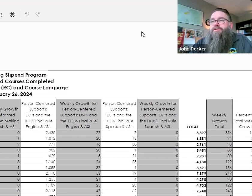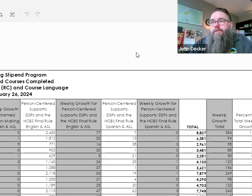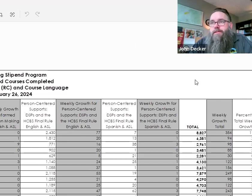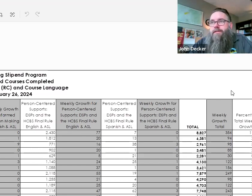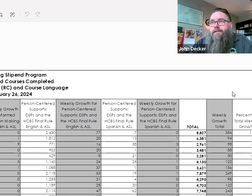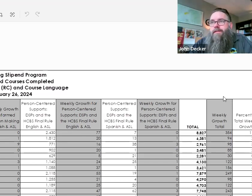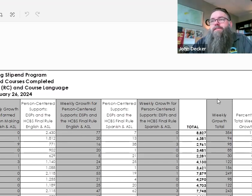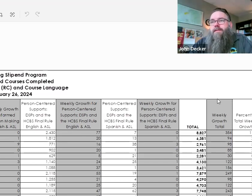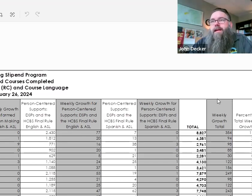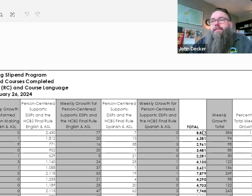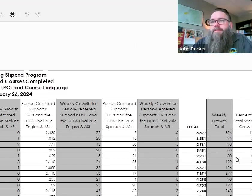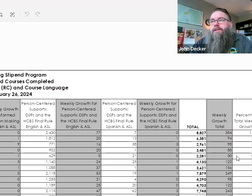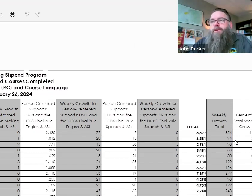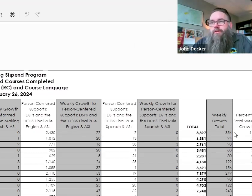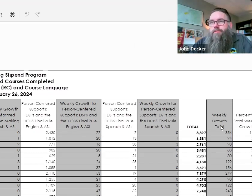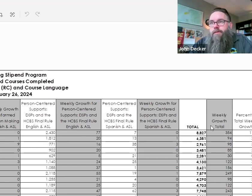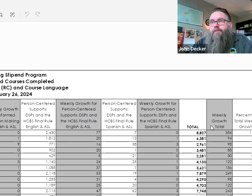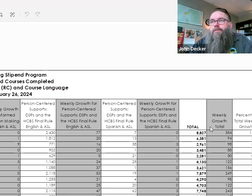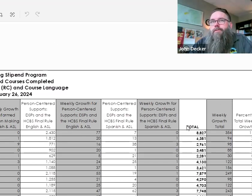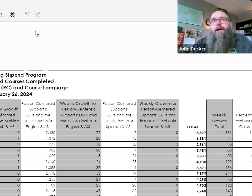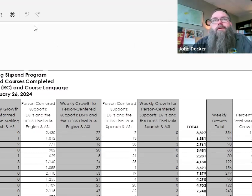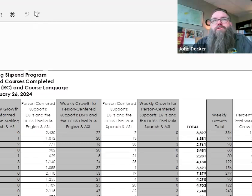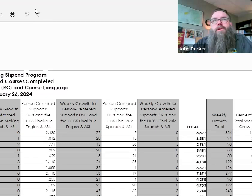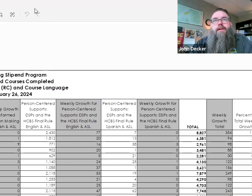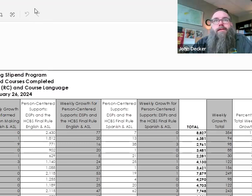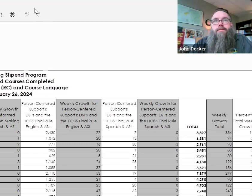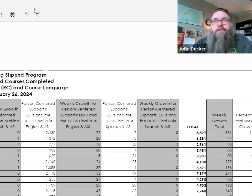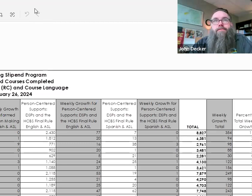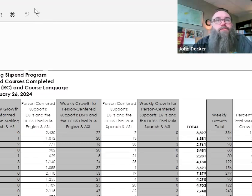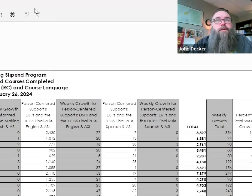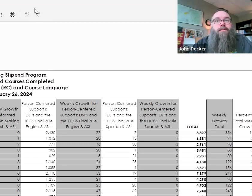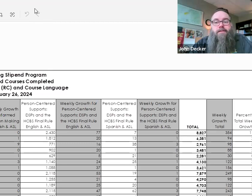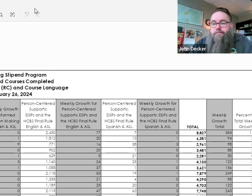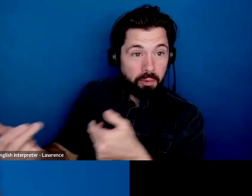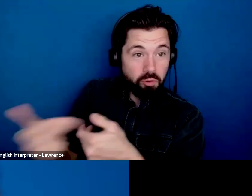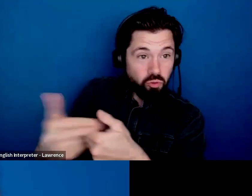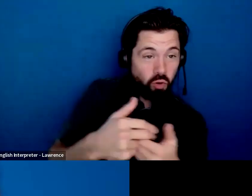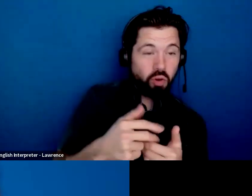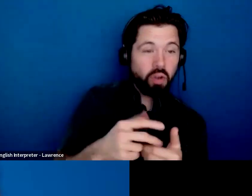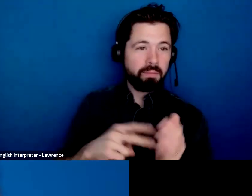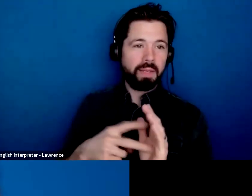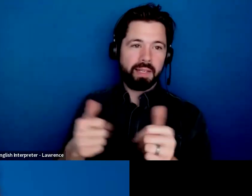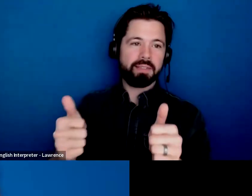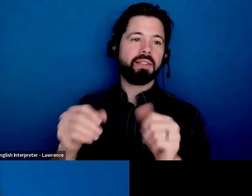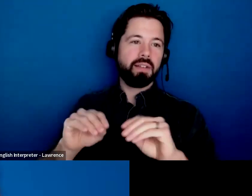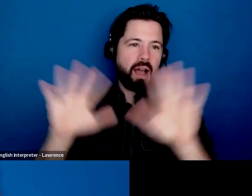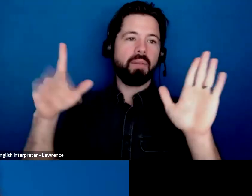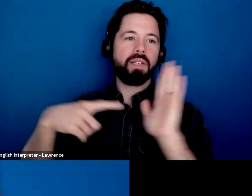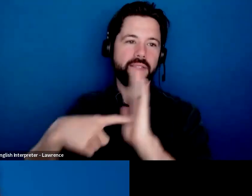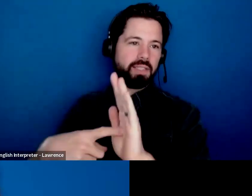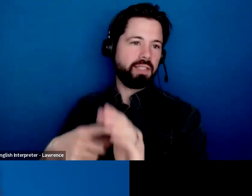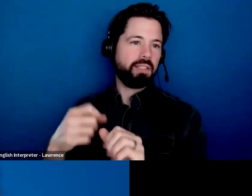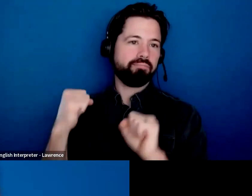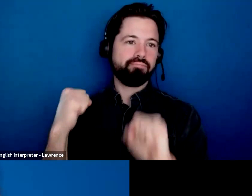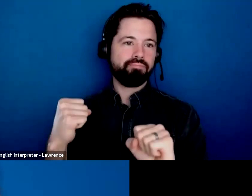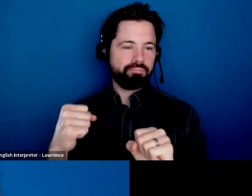deep into it, that we still have this many new people that are joining is absolutely amazing. So I don't know if anyone has any questions about